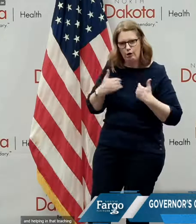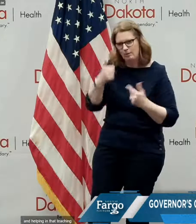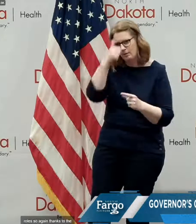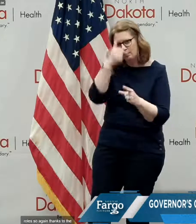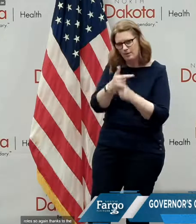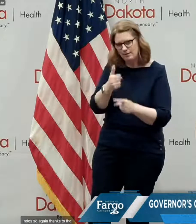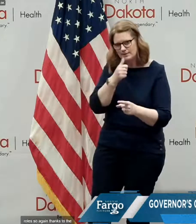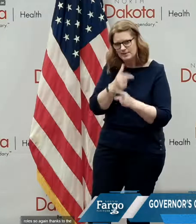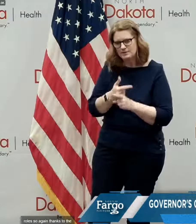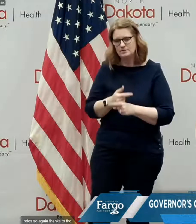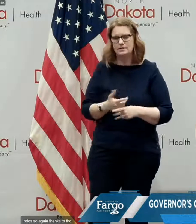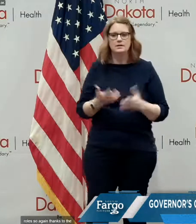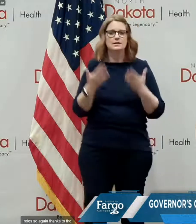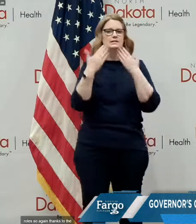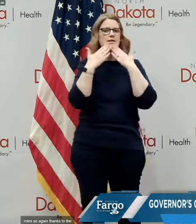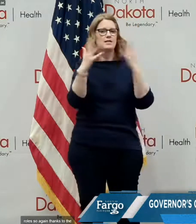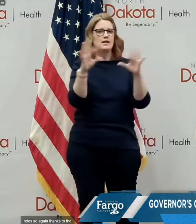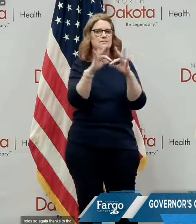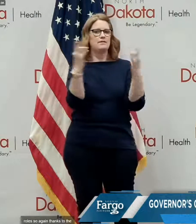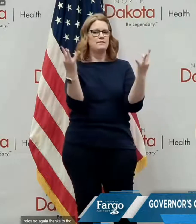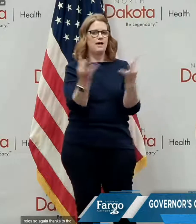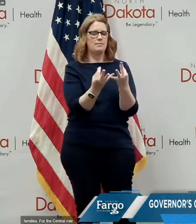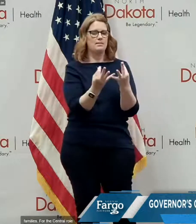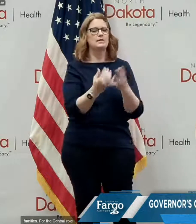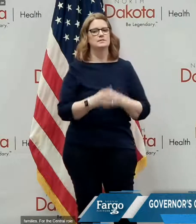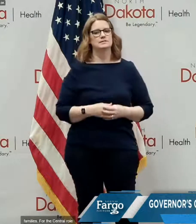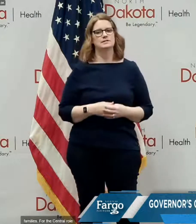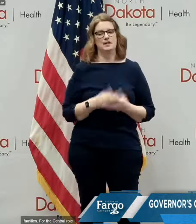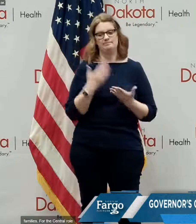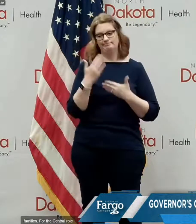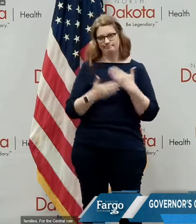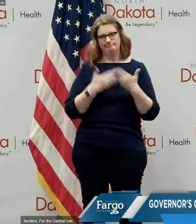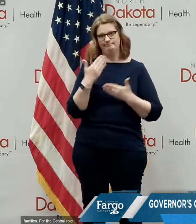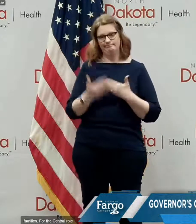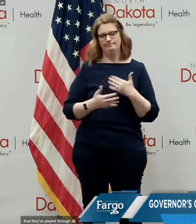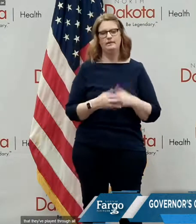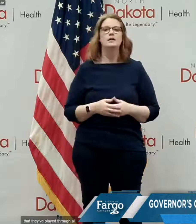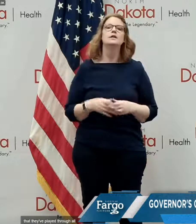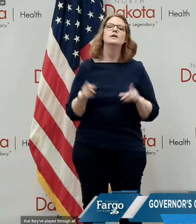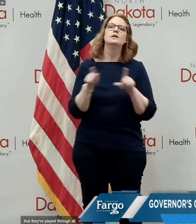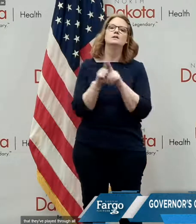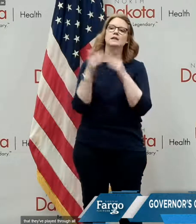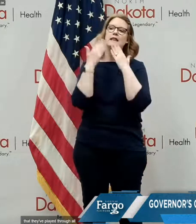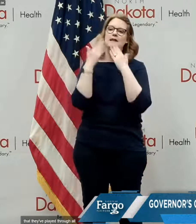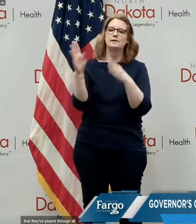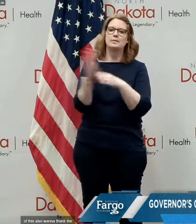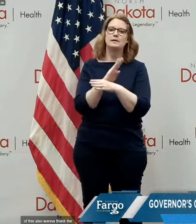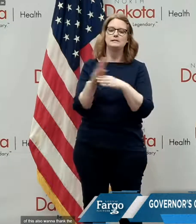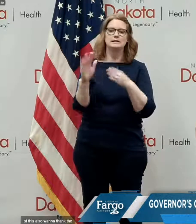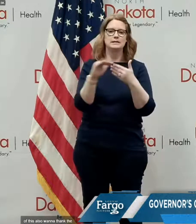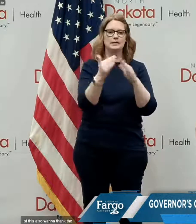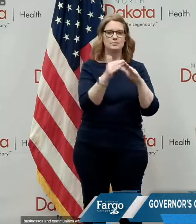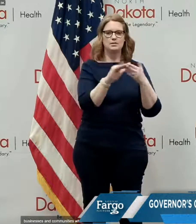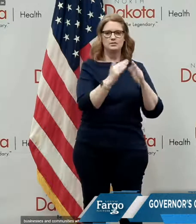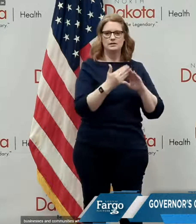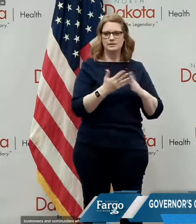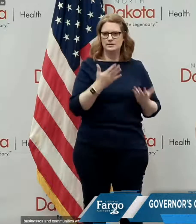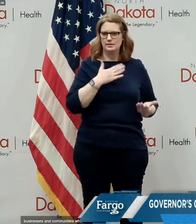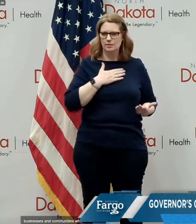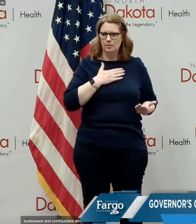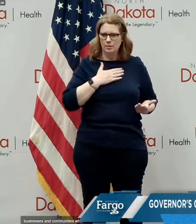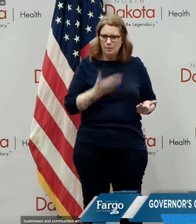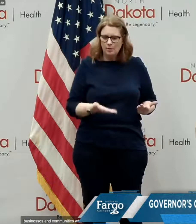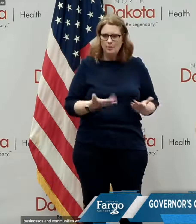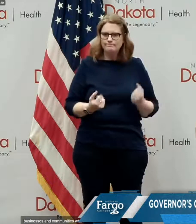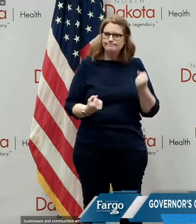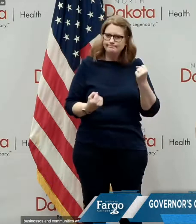families for the central role that they've played through all of this. Also want to thank the businesses and communities who stepped up to help